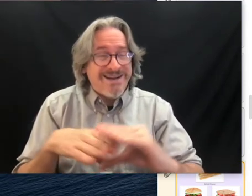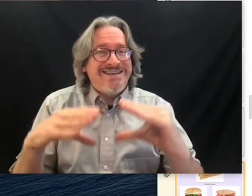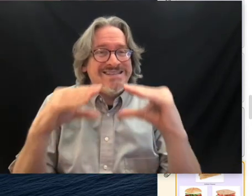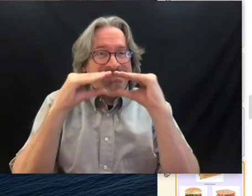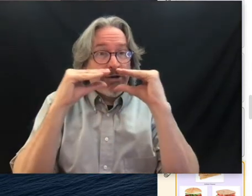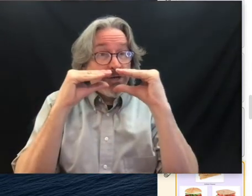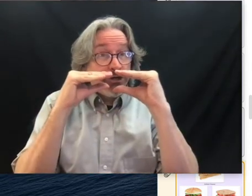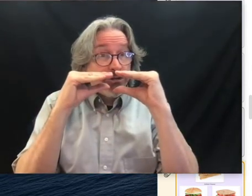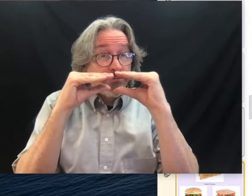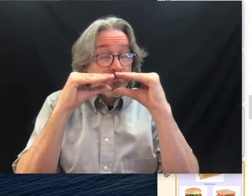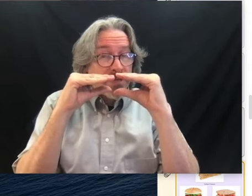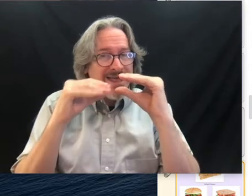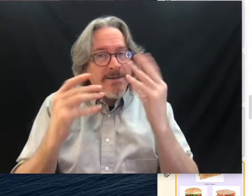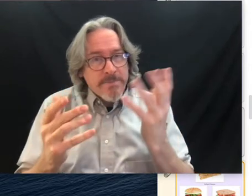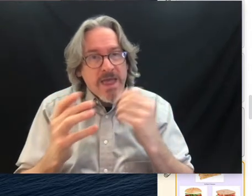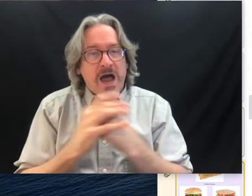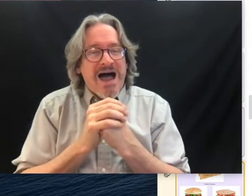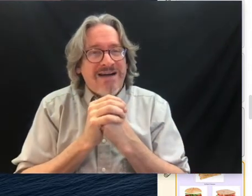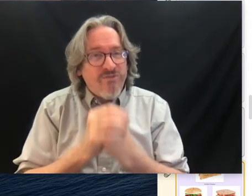Or sandwich.